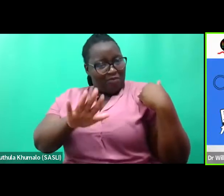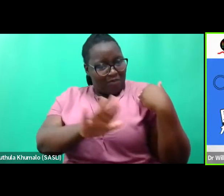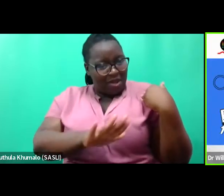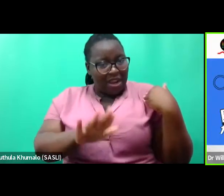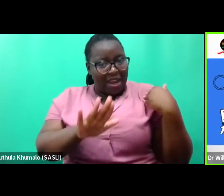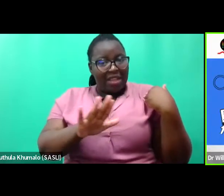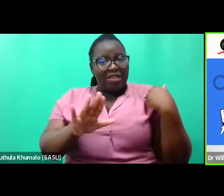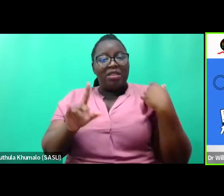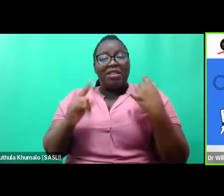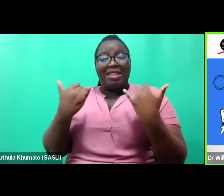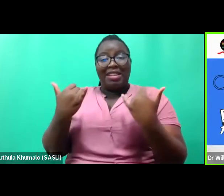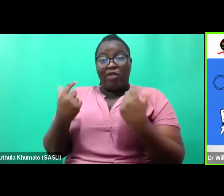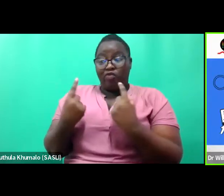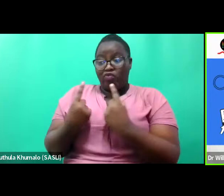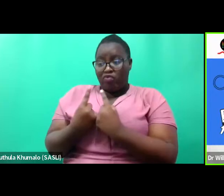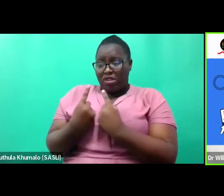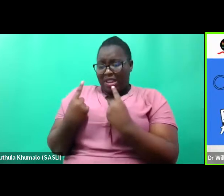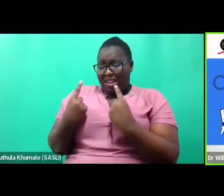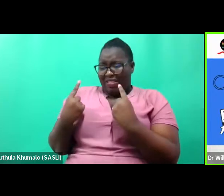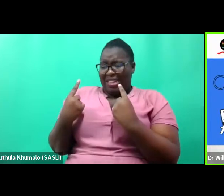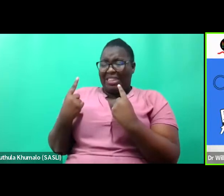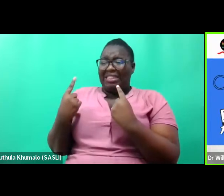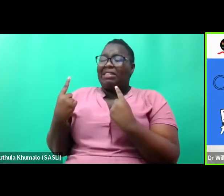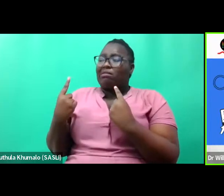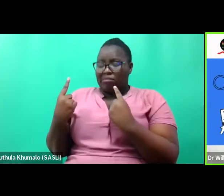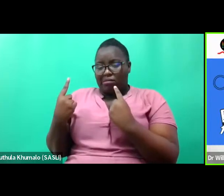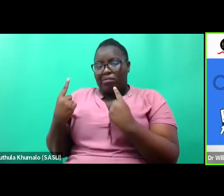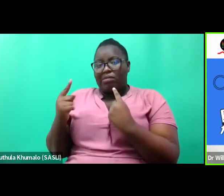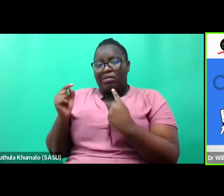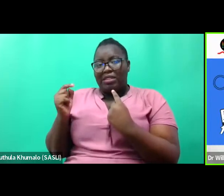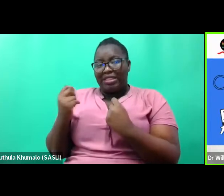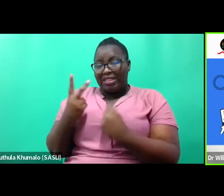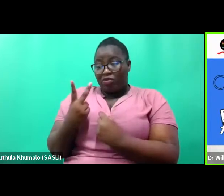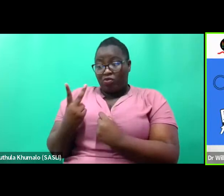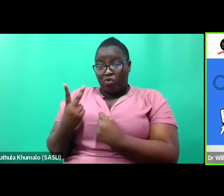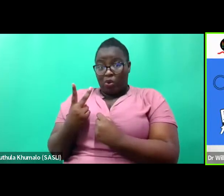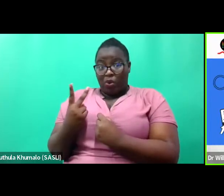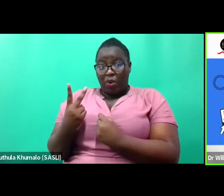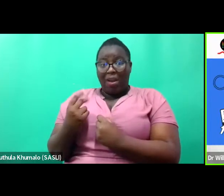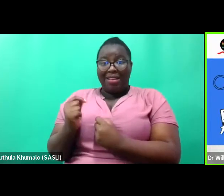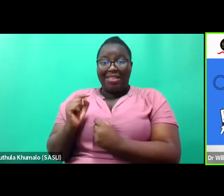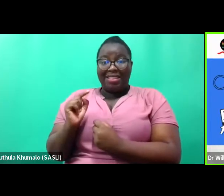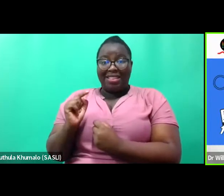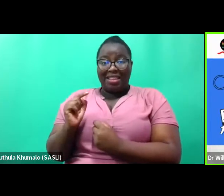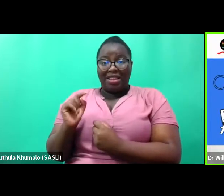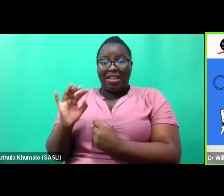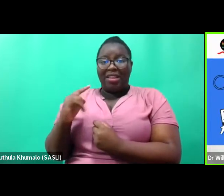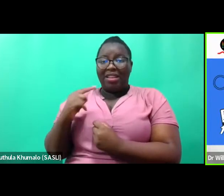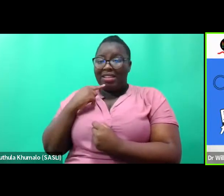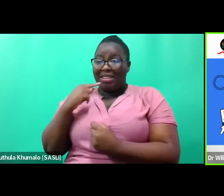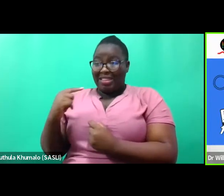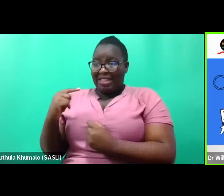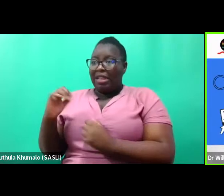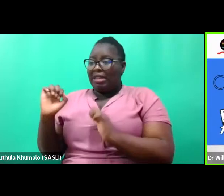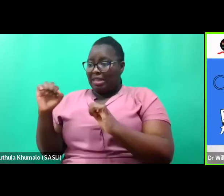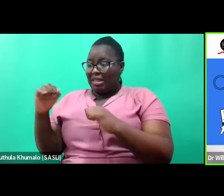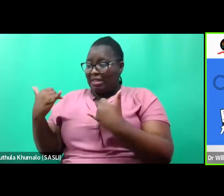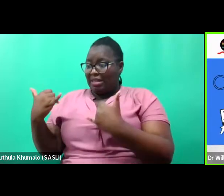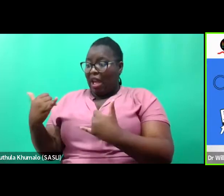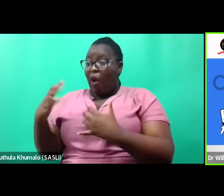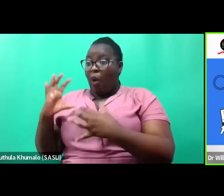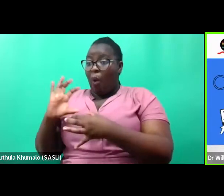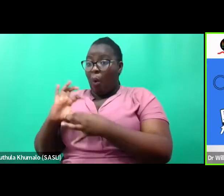the two during a time period, like to say my home is now school. It